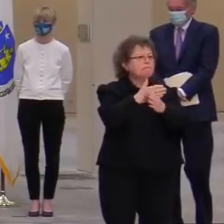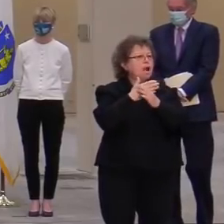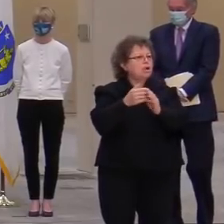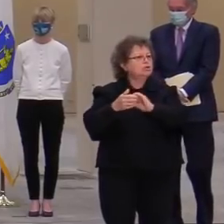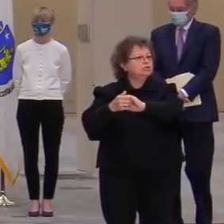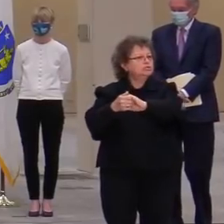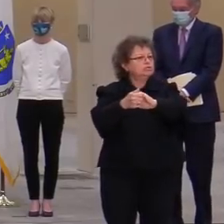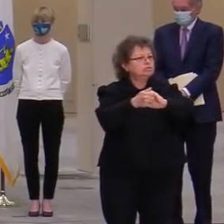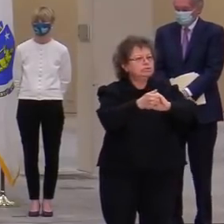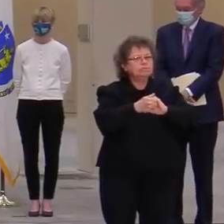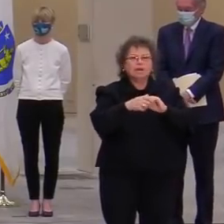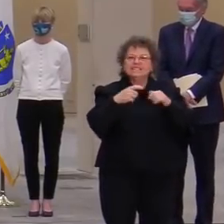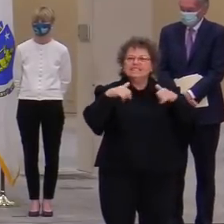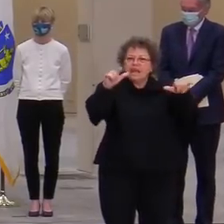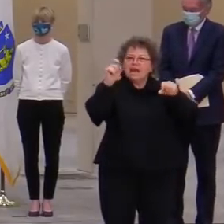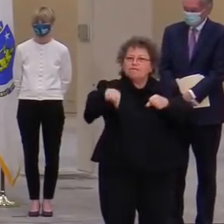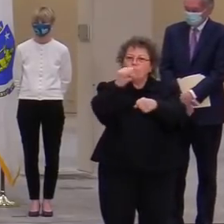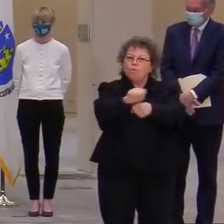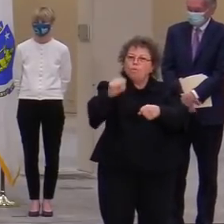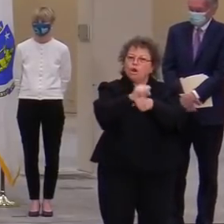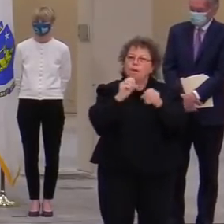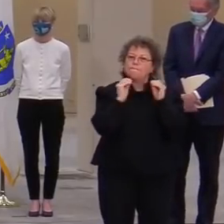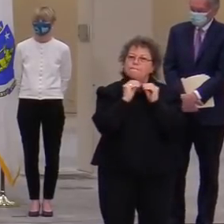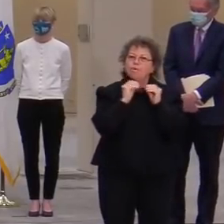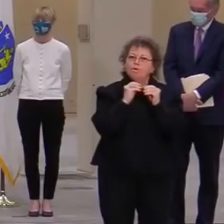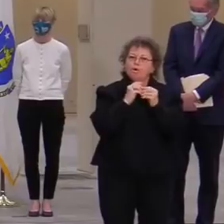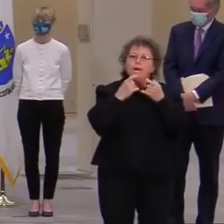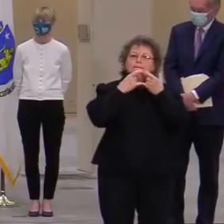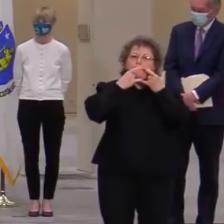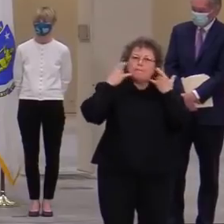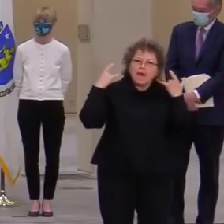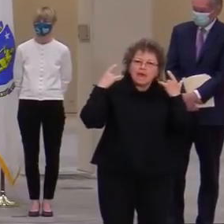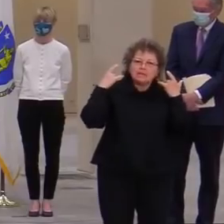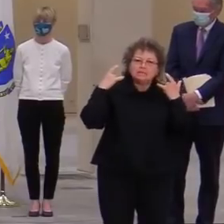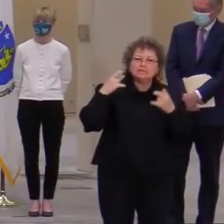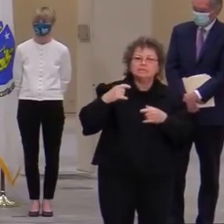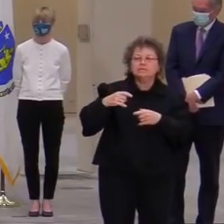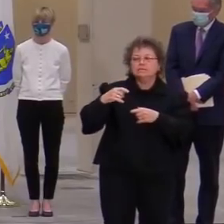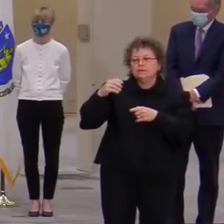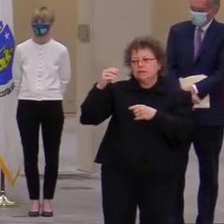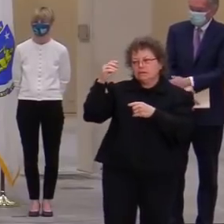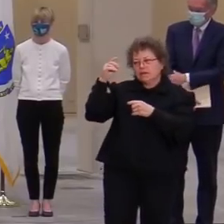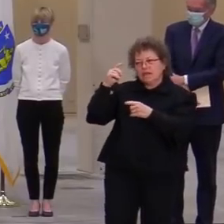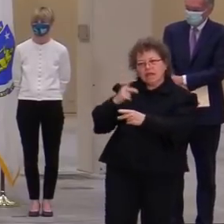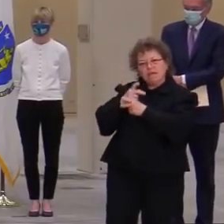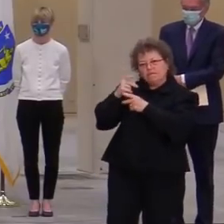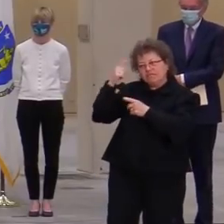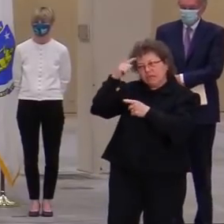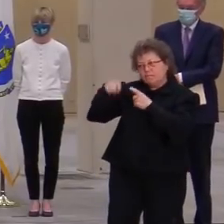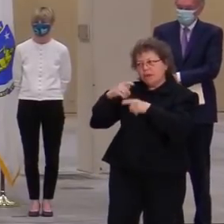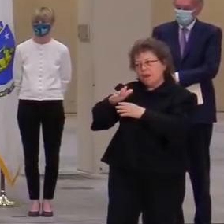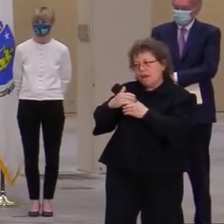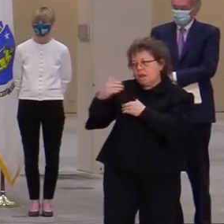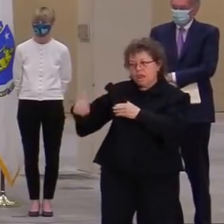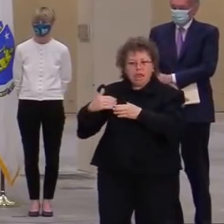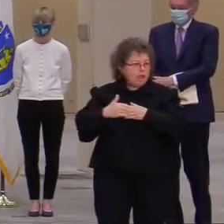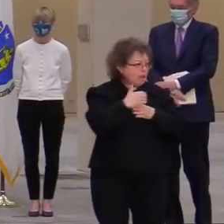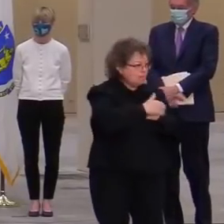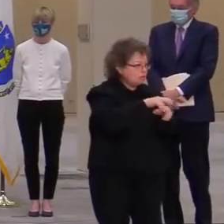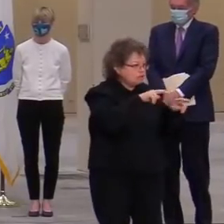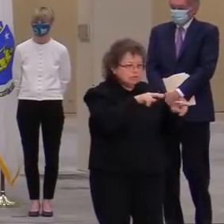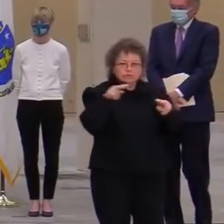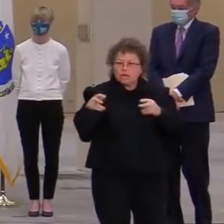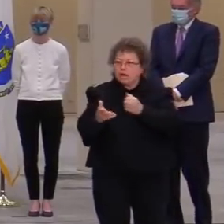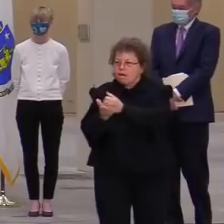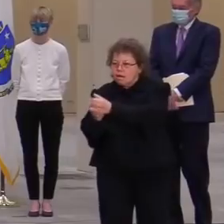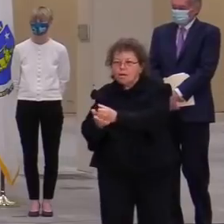We got to keep wearing our masks. We got to be thoughtful of our neighbors. We got to make sure we listen to the governor and to